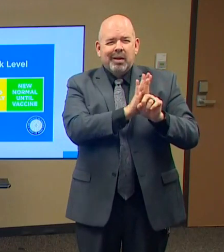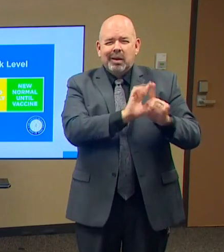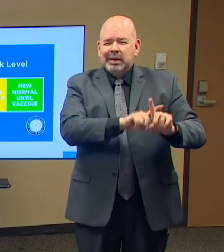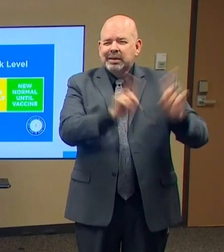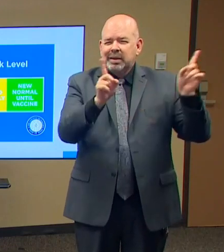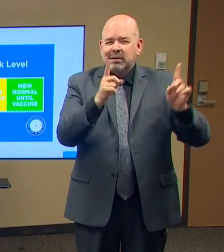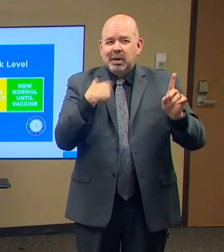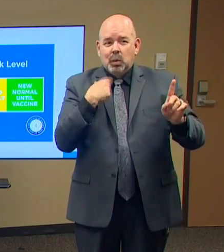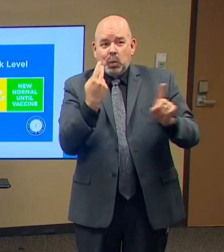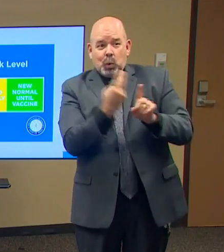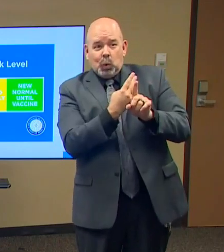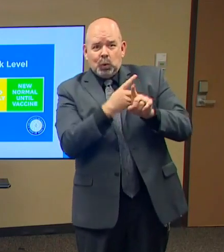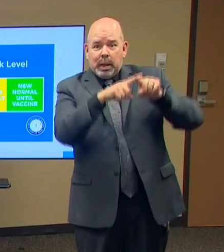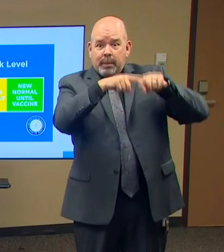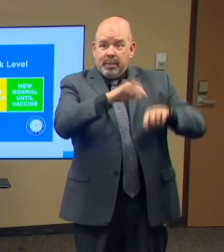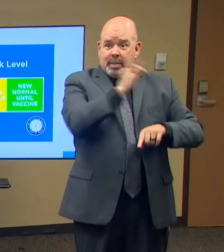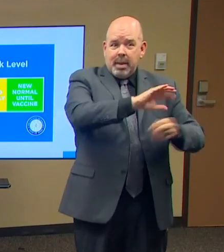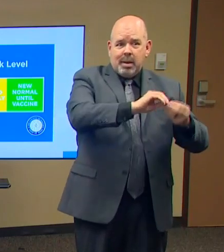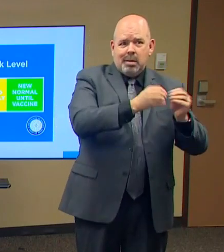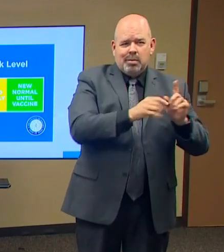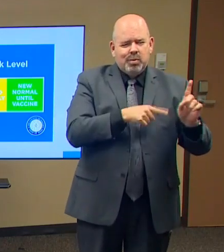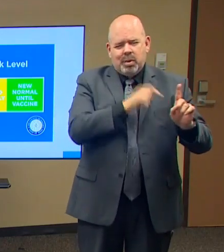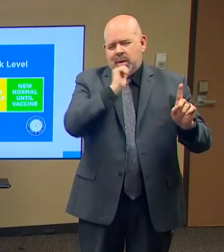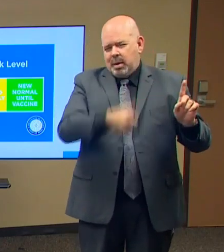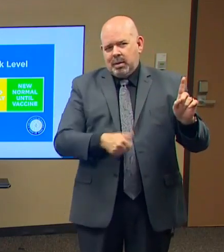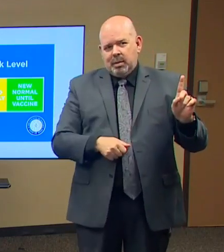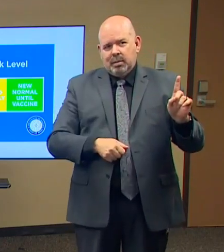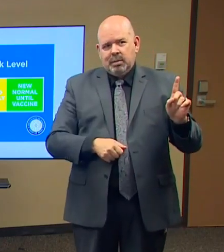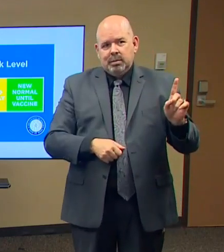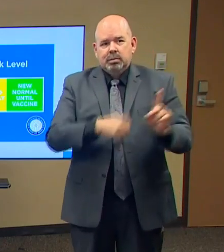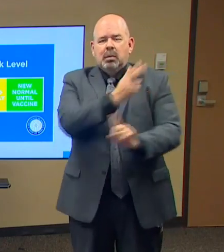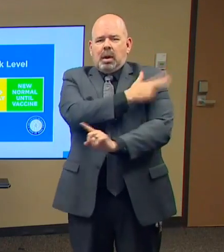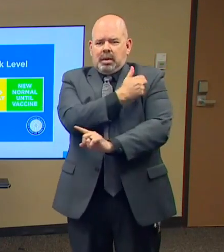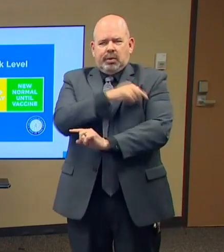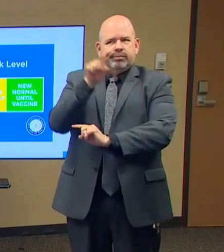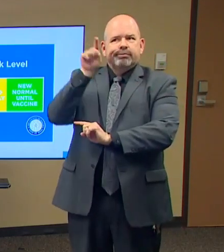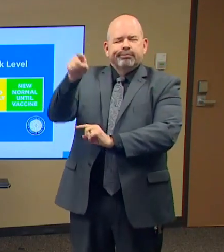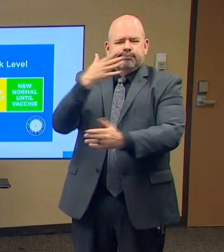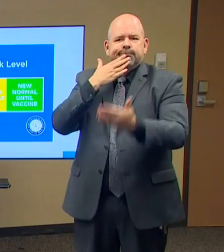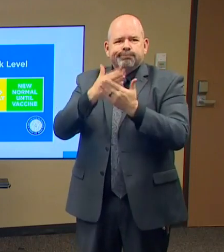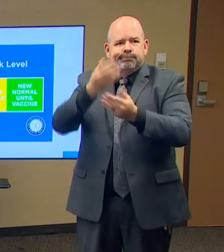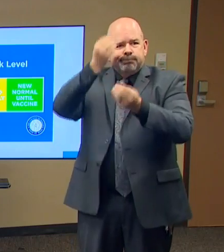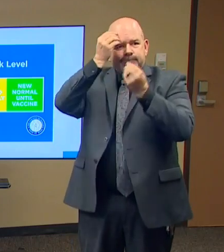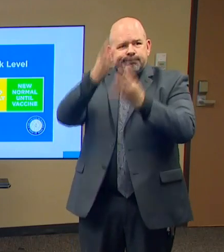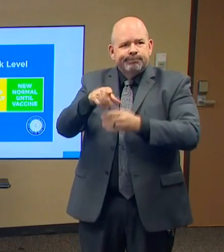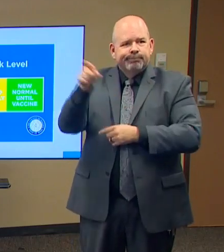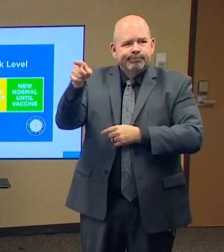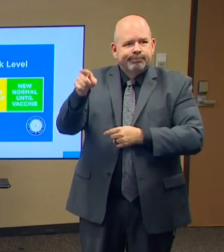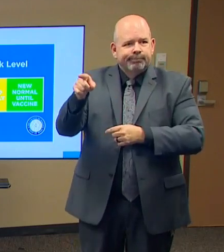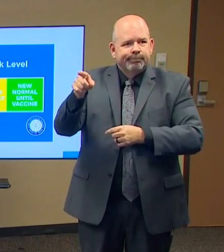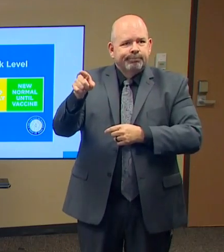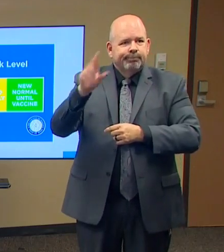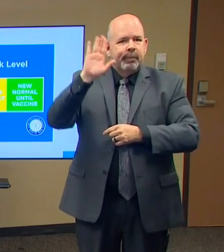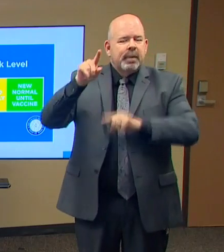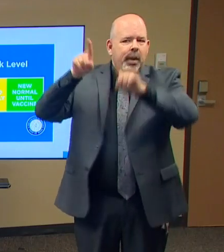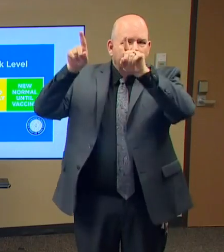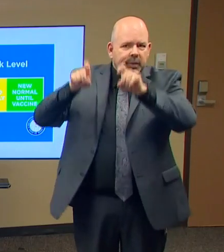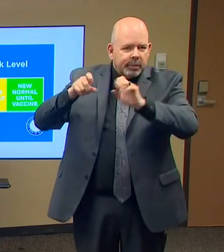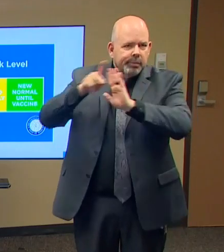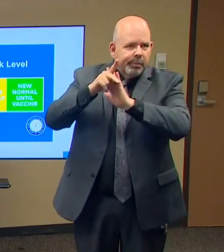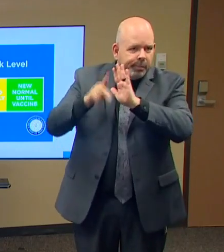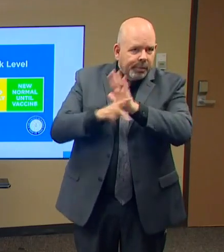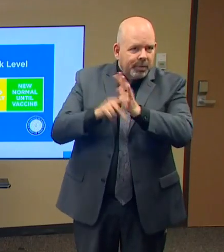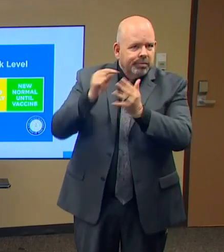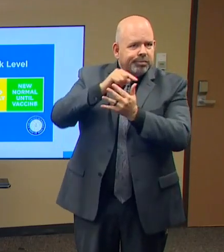that the hospitals even have been changing some of their testing policies. So as some of the